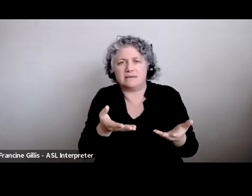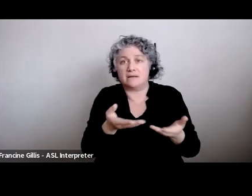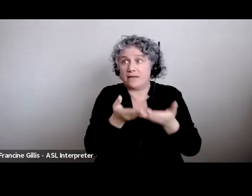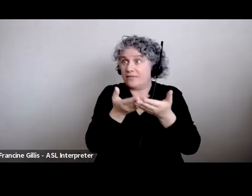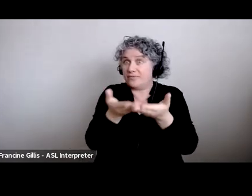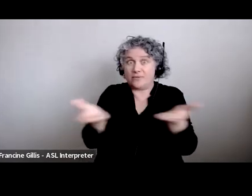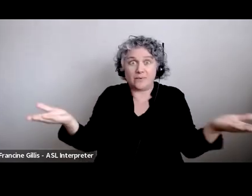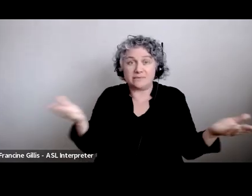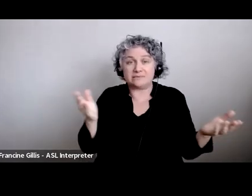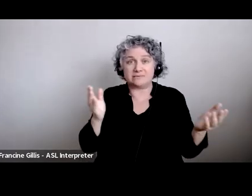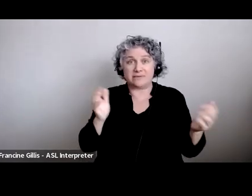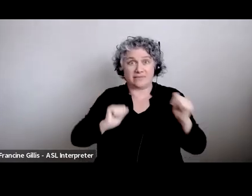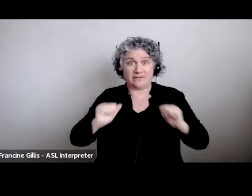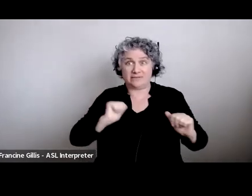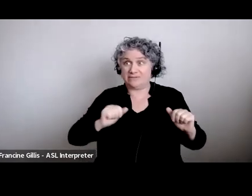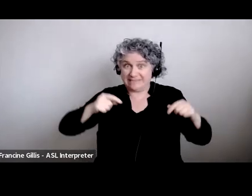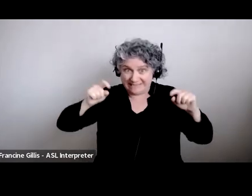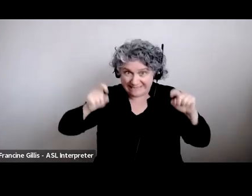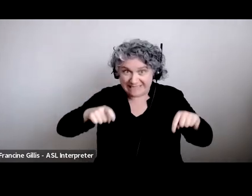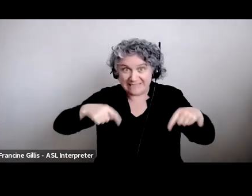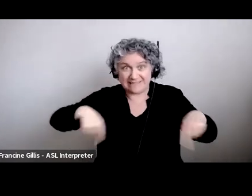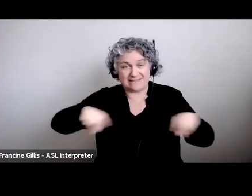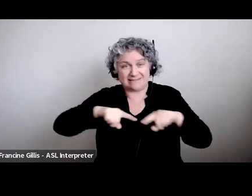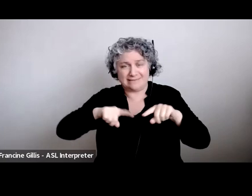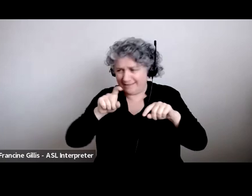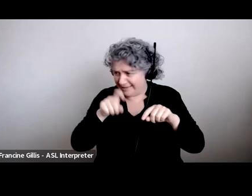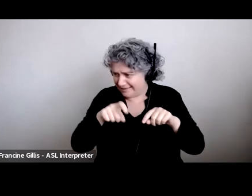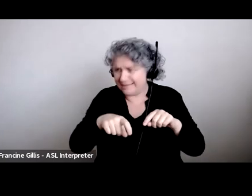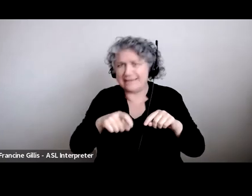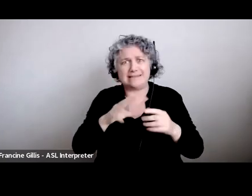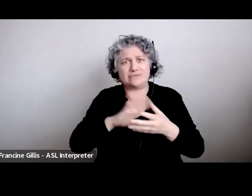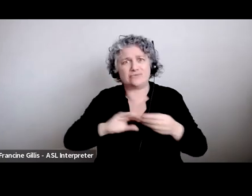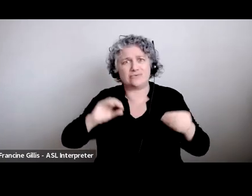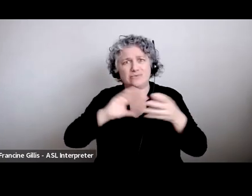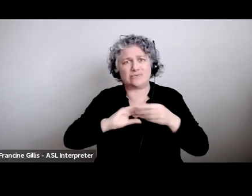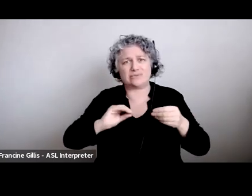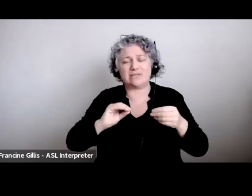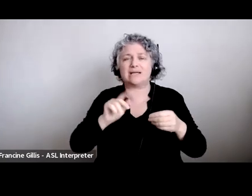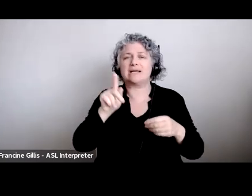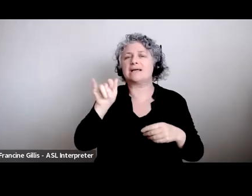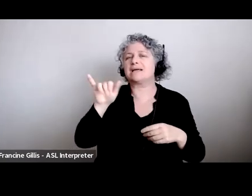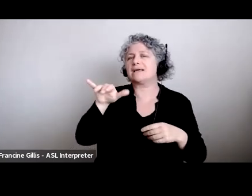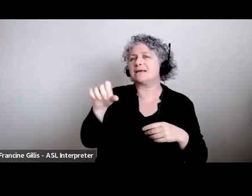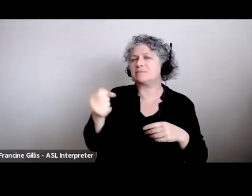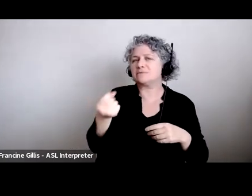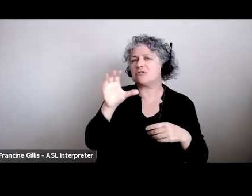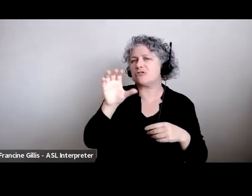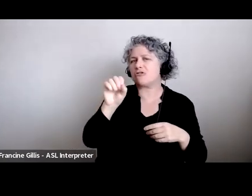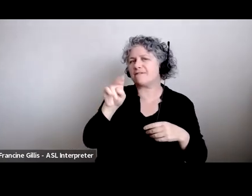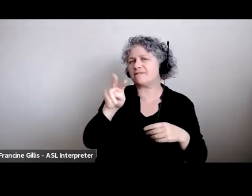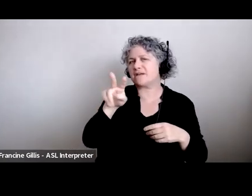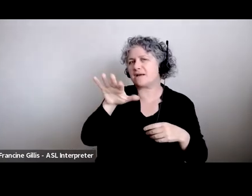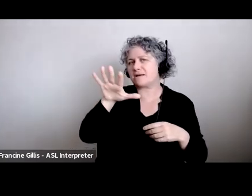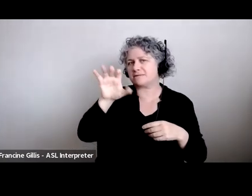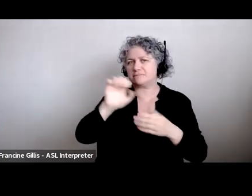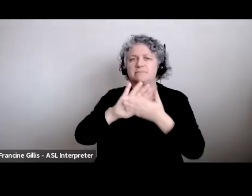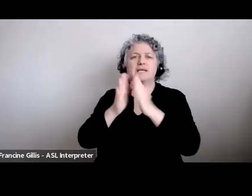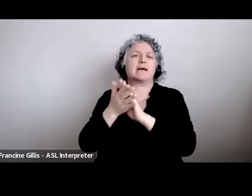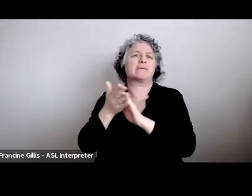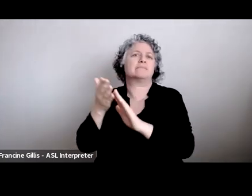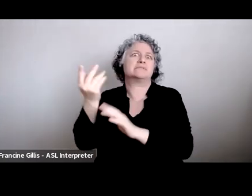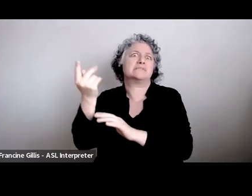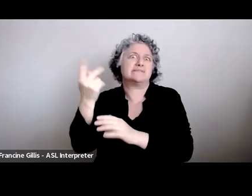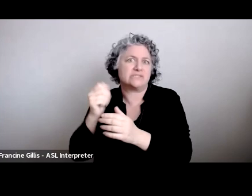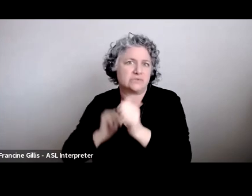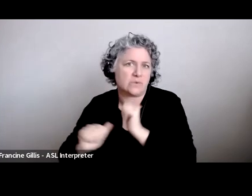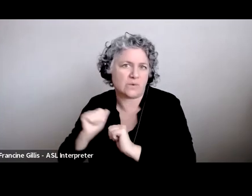these, you know, they need the stories, like you say, Kim's Convenience became this Mambo Time, but